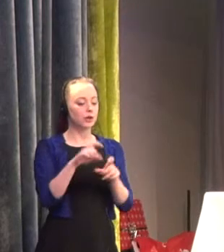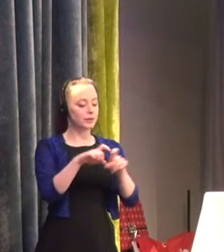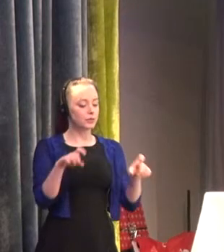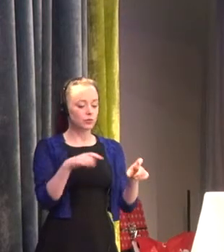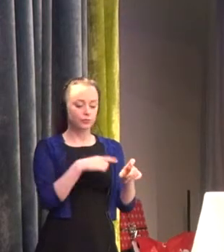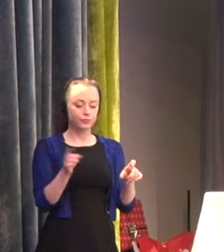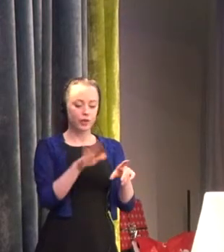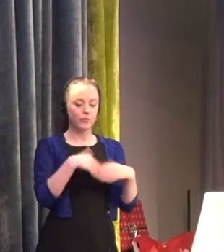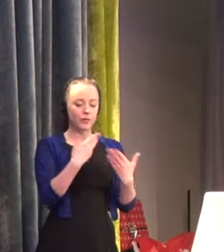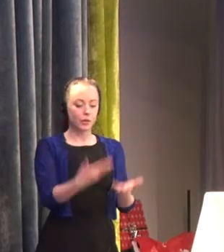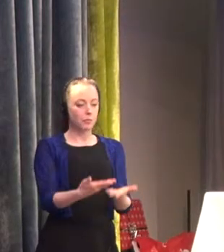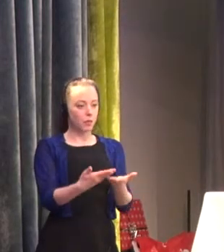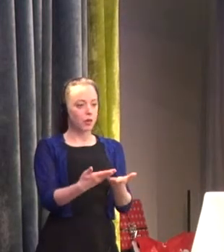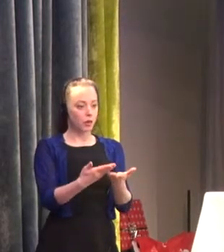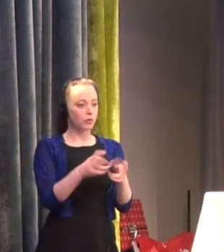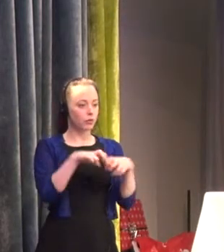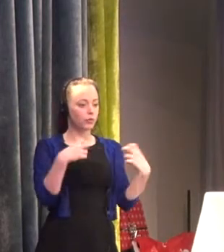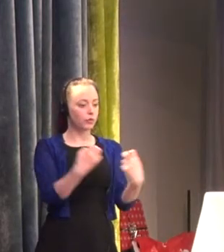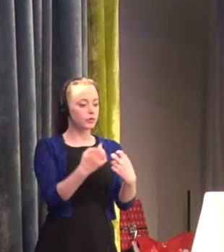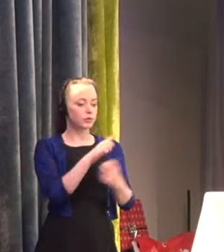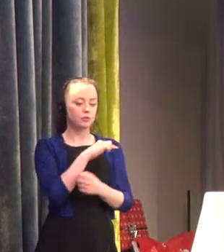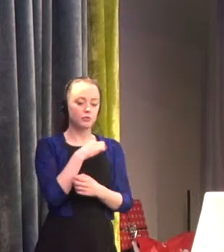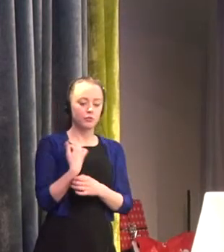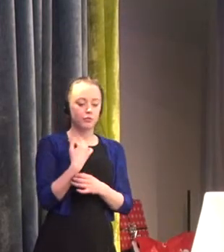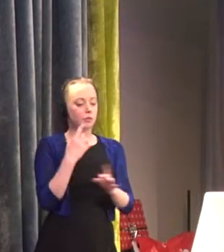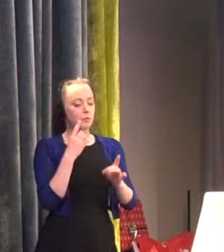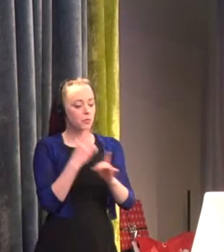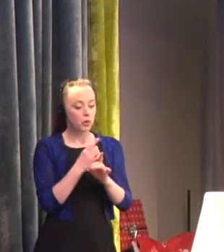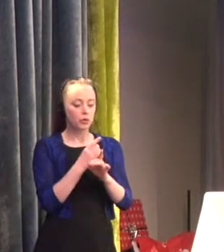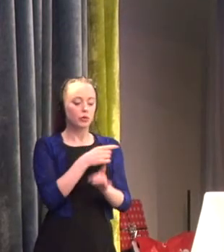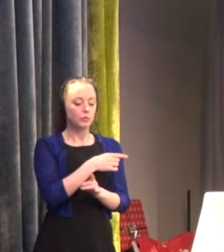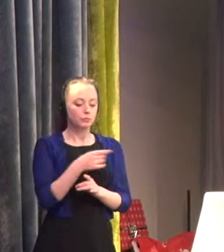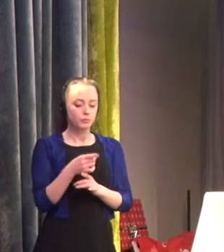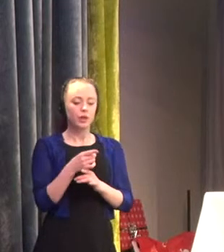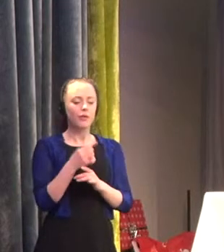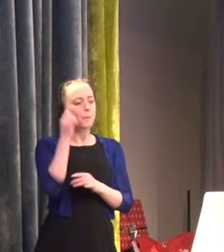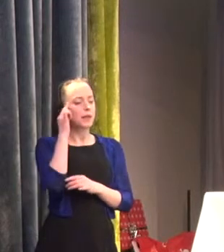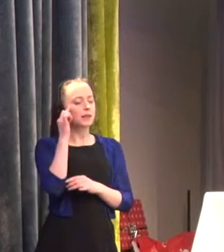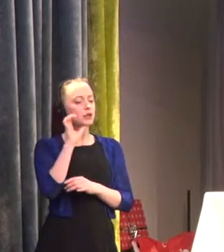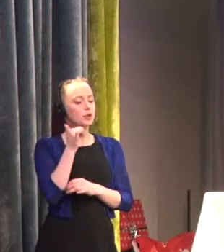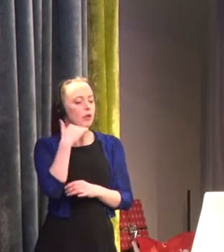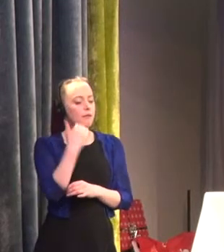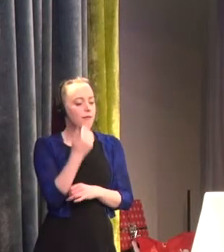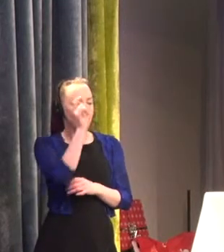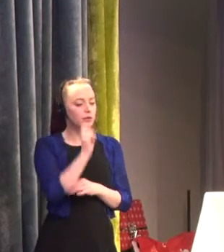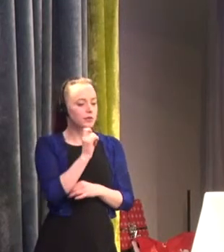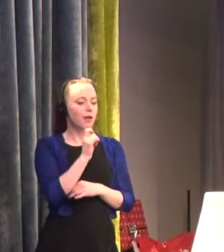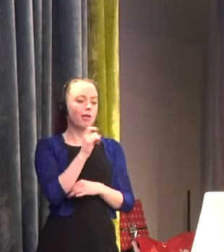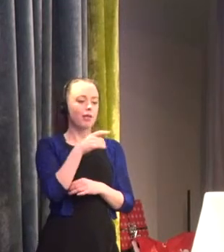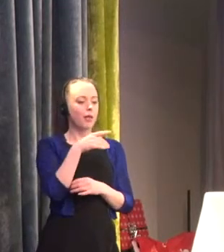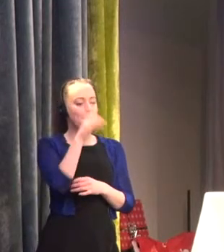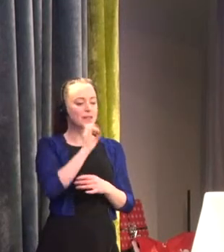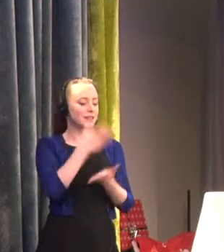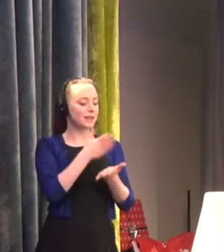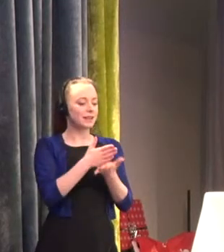experts that we pulled together. It was intended to be national human rights institutions. What we have found through a survey done by the Canadian Human Rights